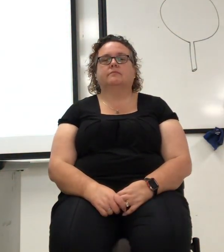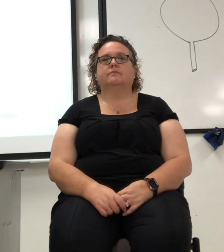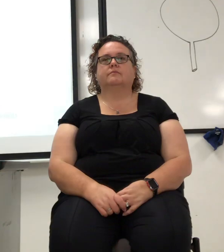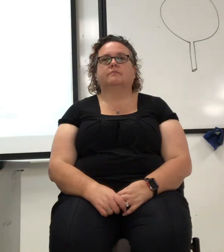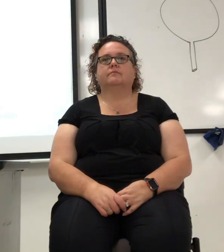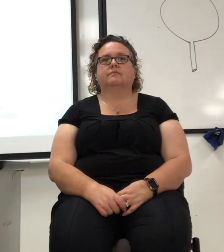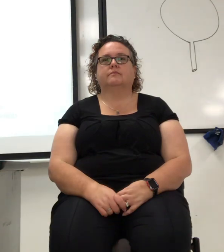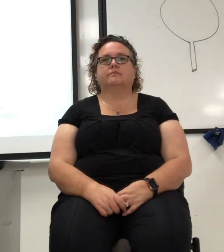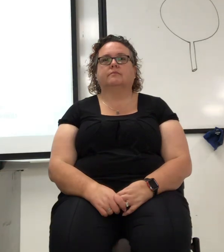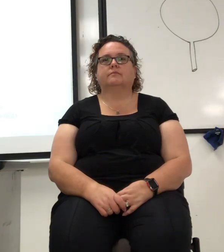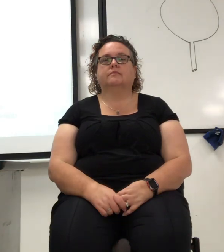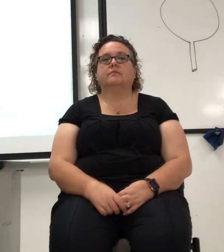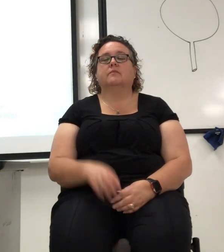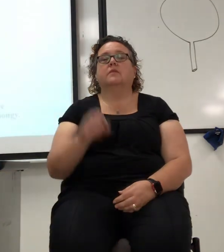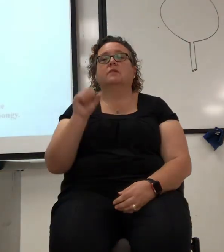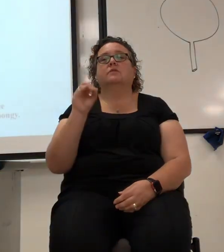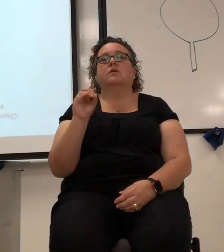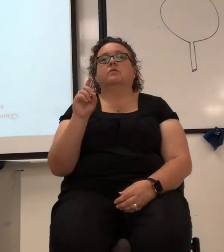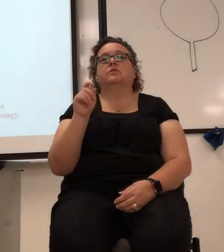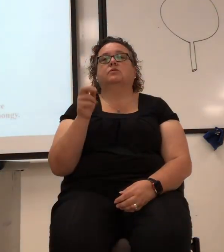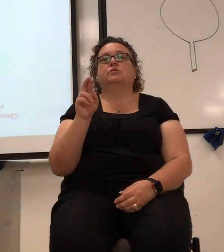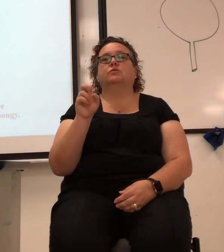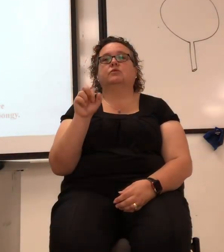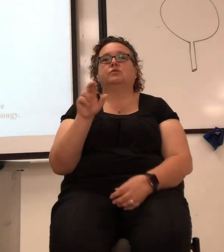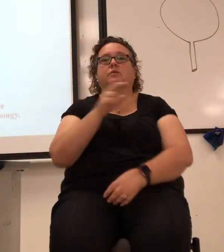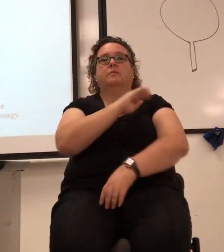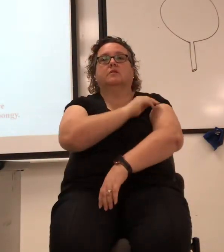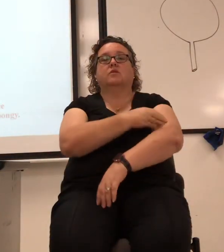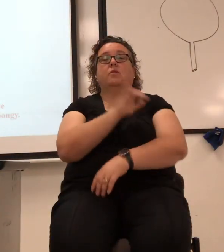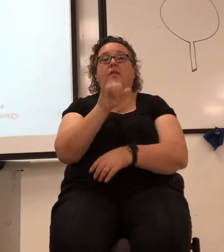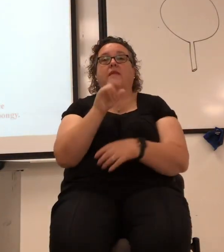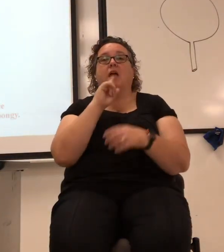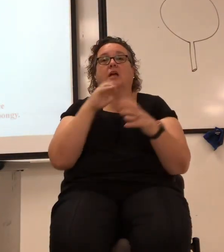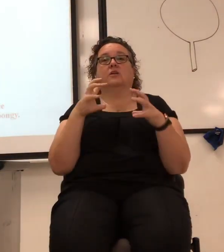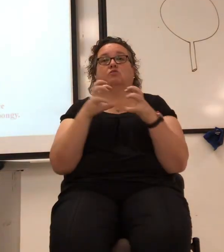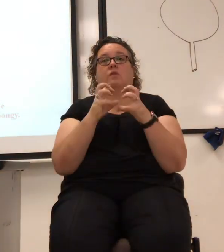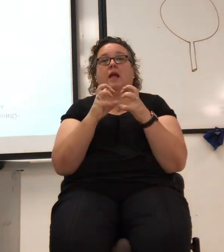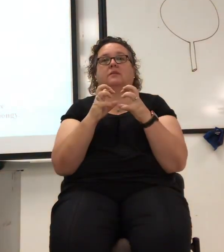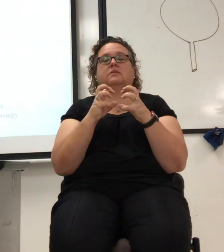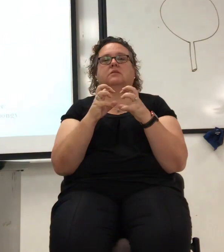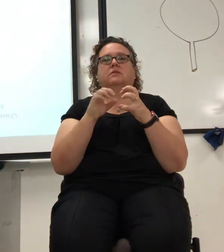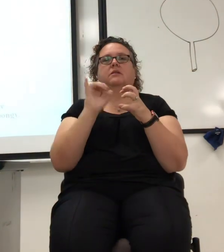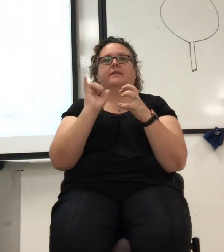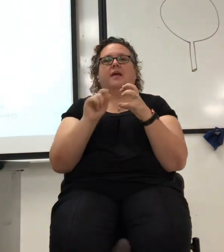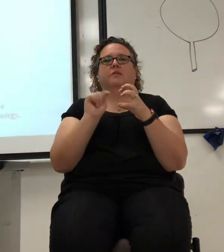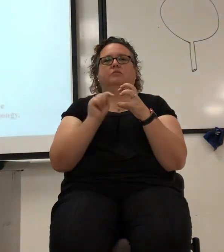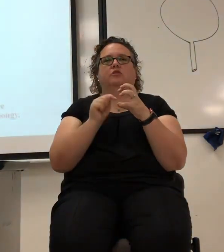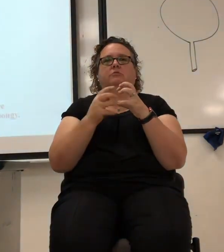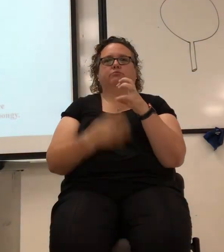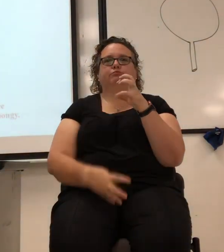So detrusor muscle, when that muscle contracts, it voids the bladder.